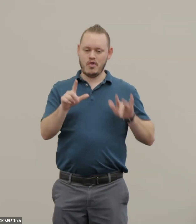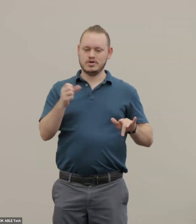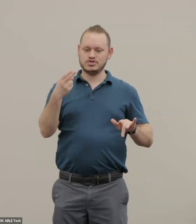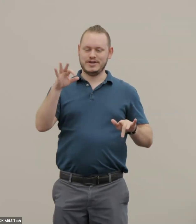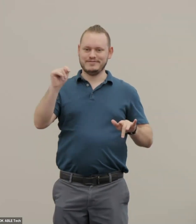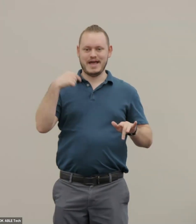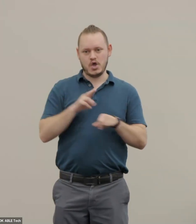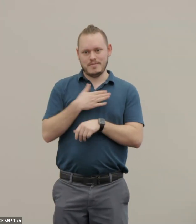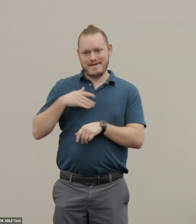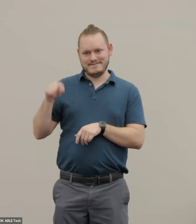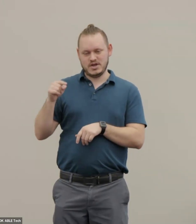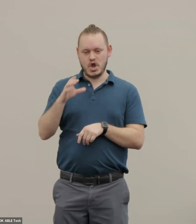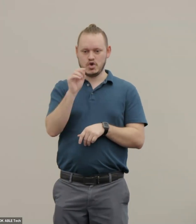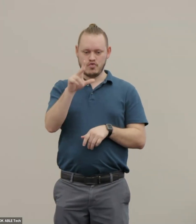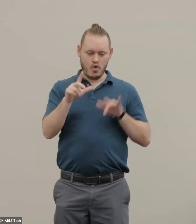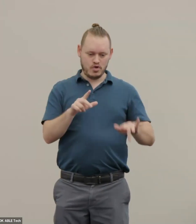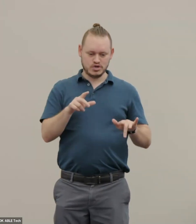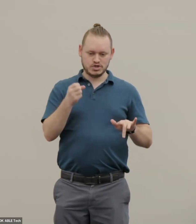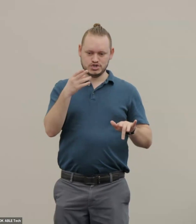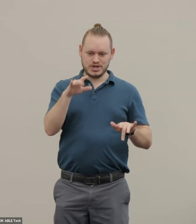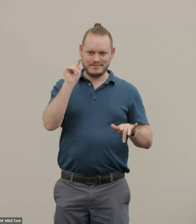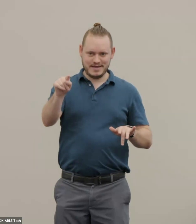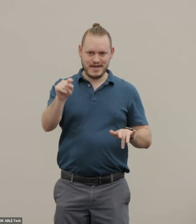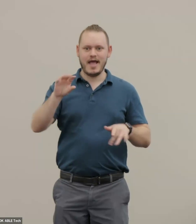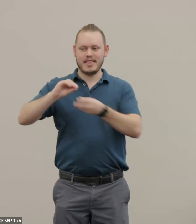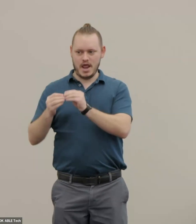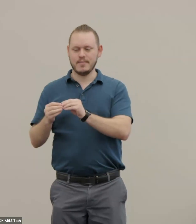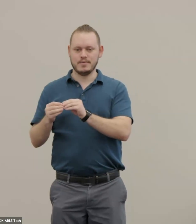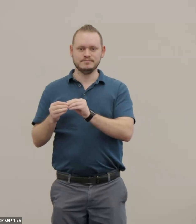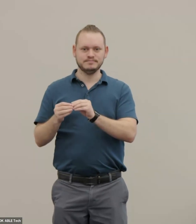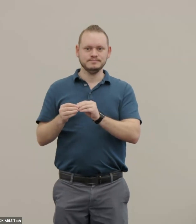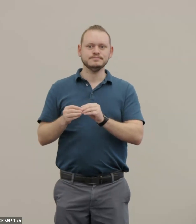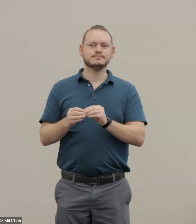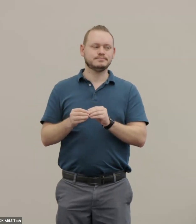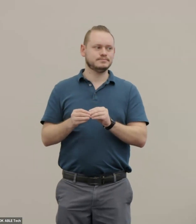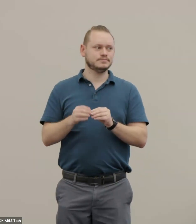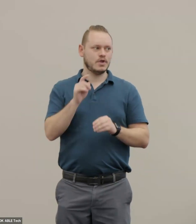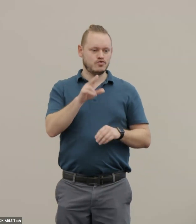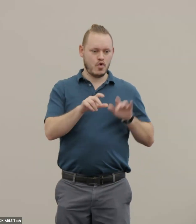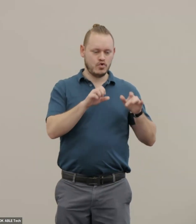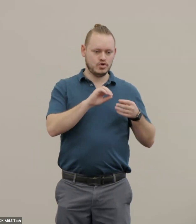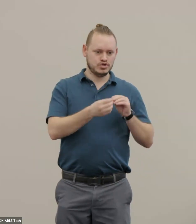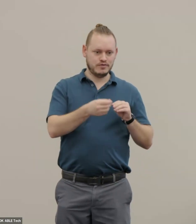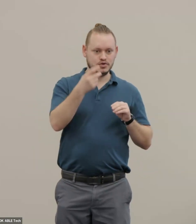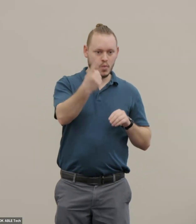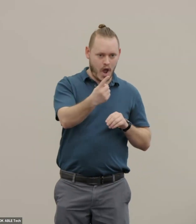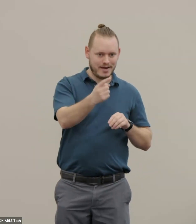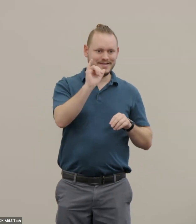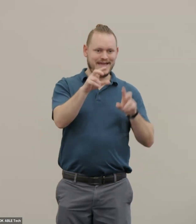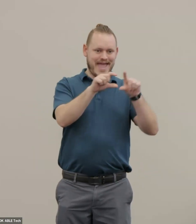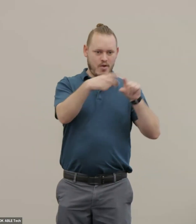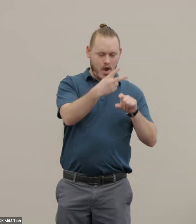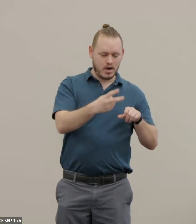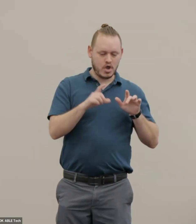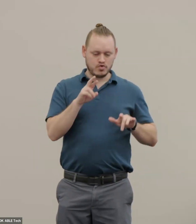I use my finger, but it's like Control Shift and the number. So Control Shift and the 1 is number. heading 1, Control Shift 2 is heading 2.